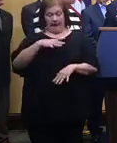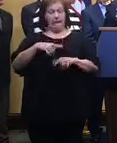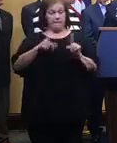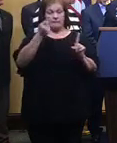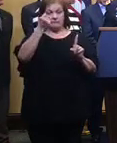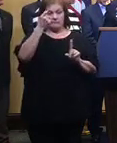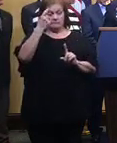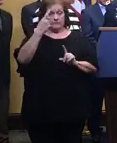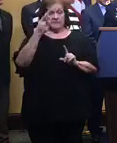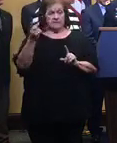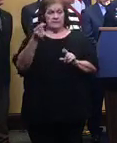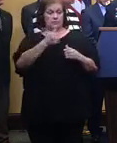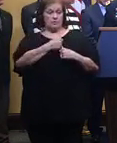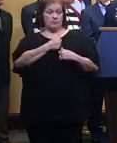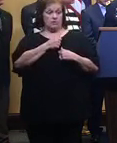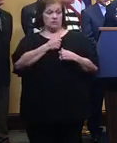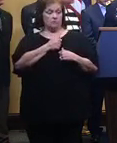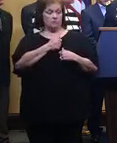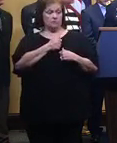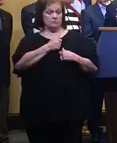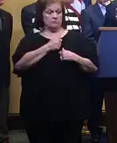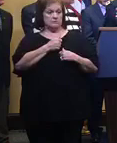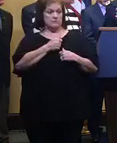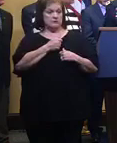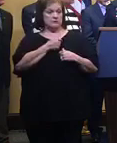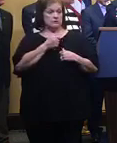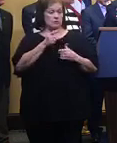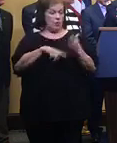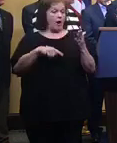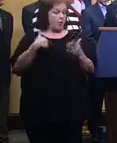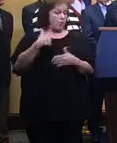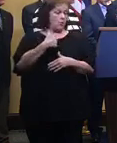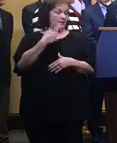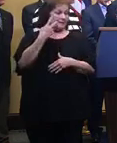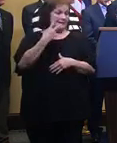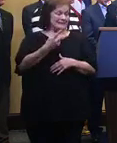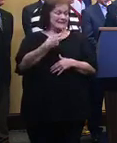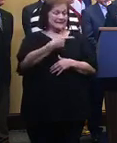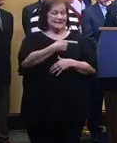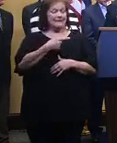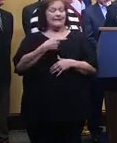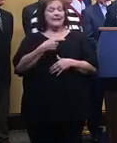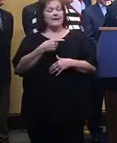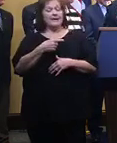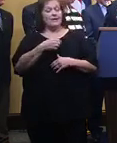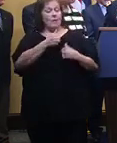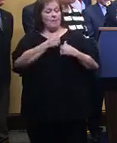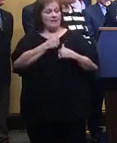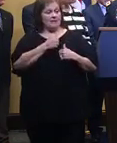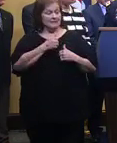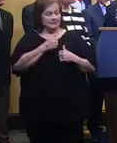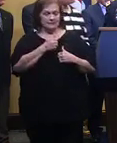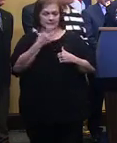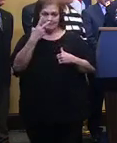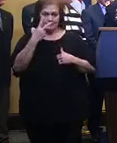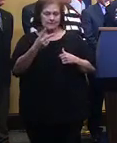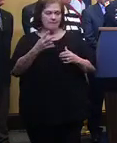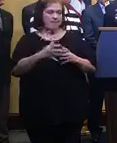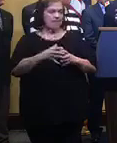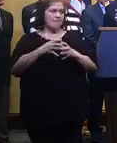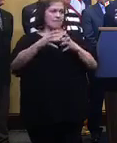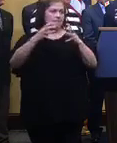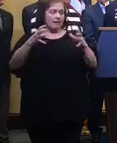what the Corps of Engineers in the New Orleans district has seen. So the district just came out of the longest flood fight in its 200-year history.